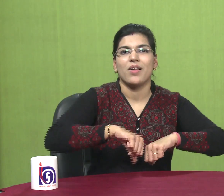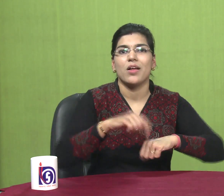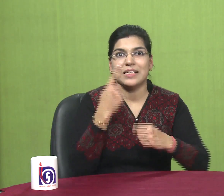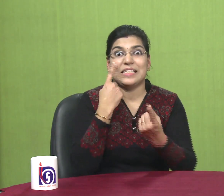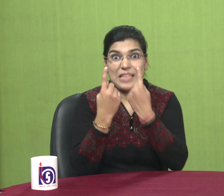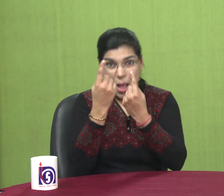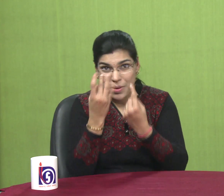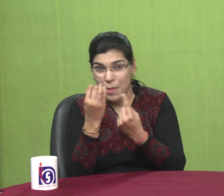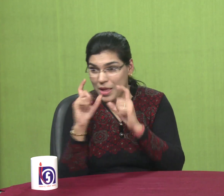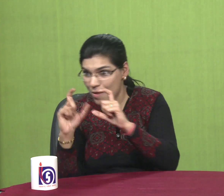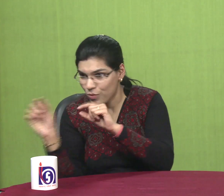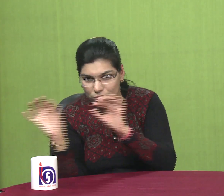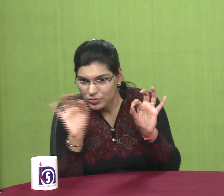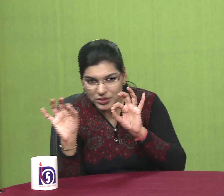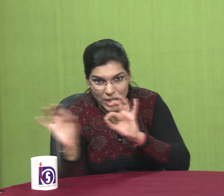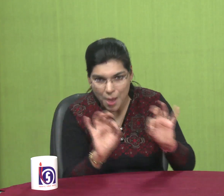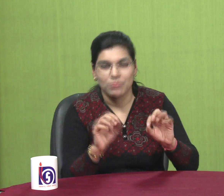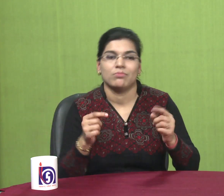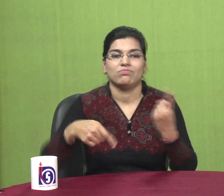Without it, it will not be able to work.